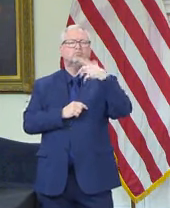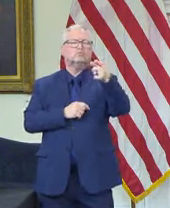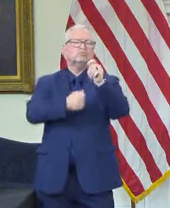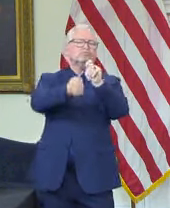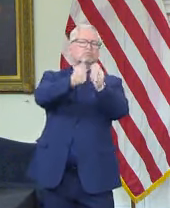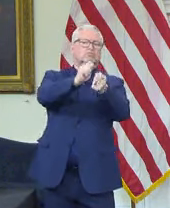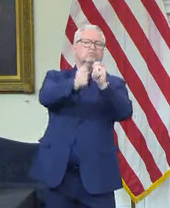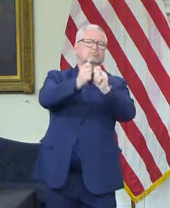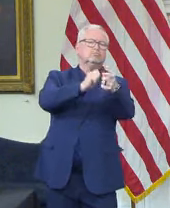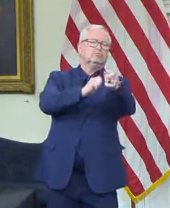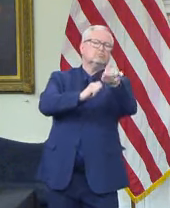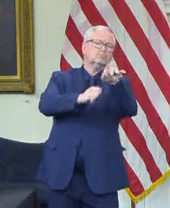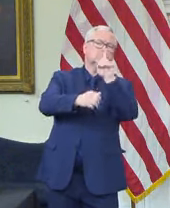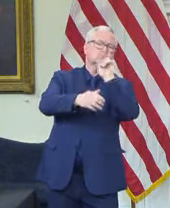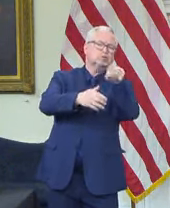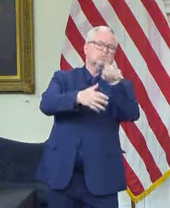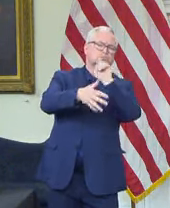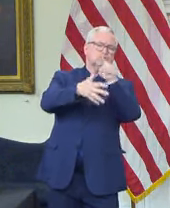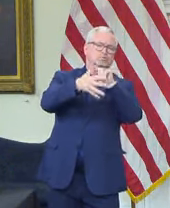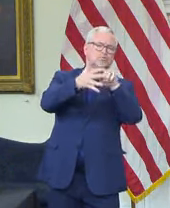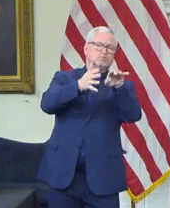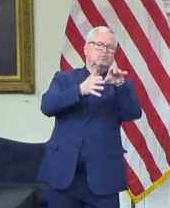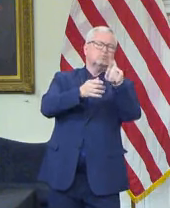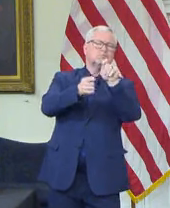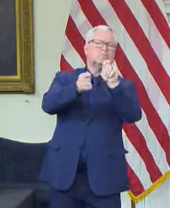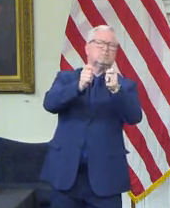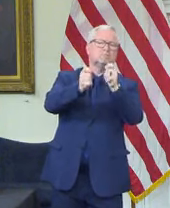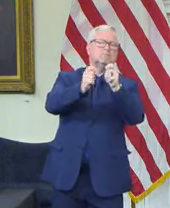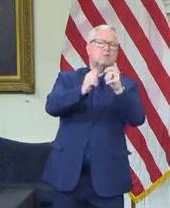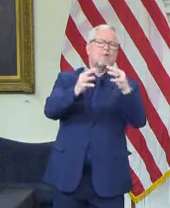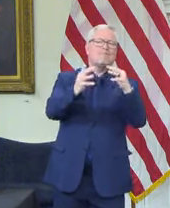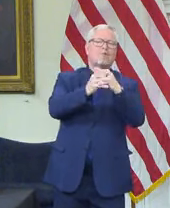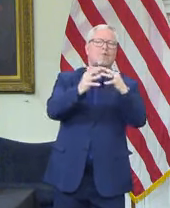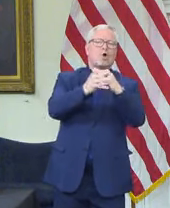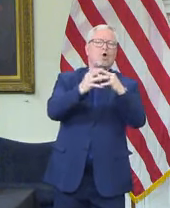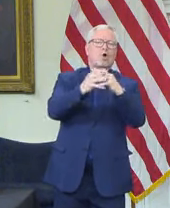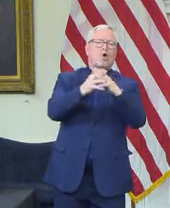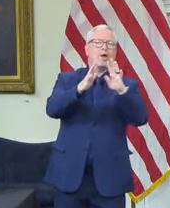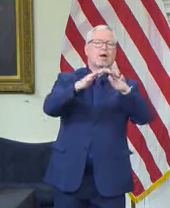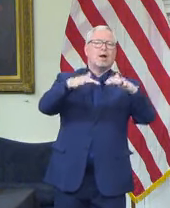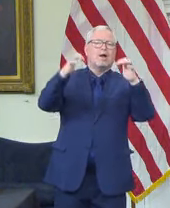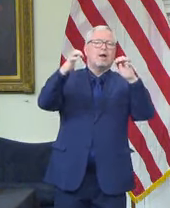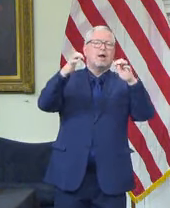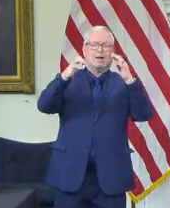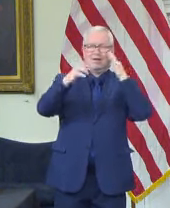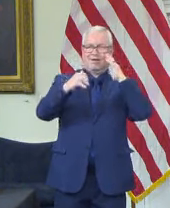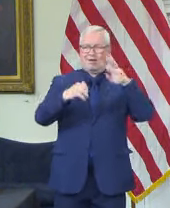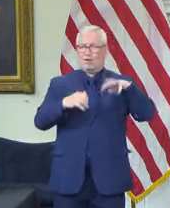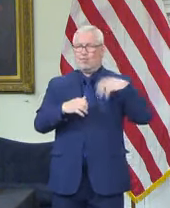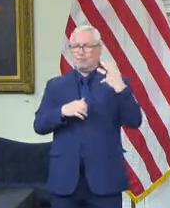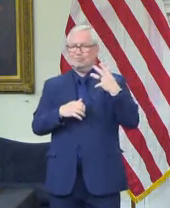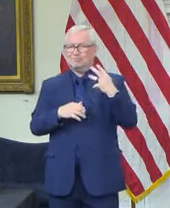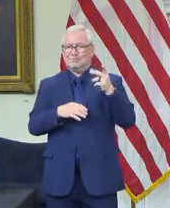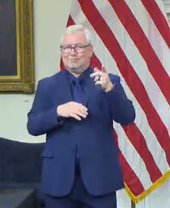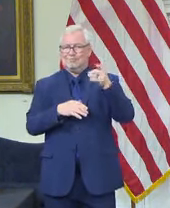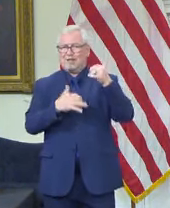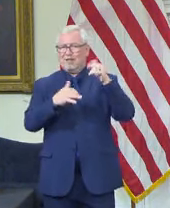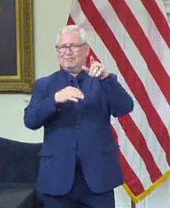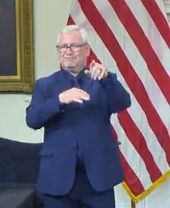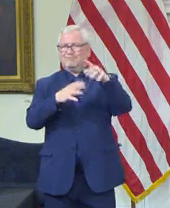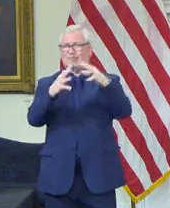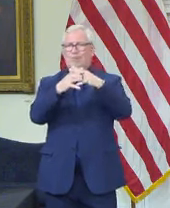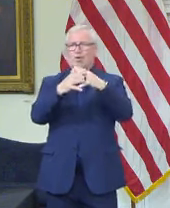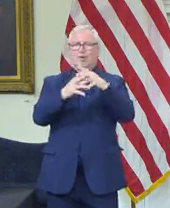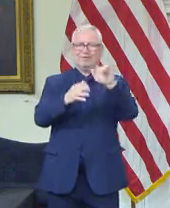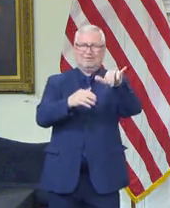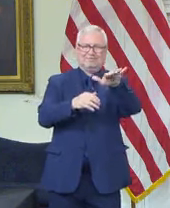football stadium. As we know, the Washington football team currently plays its games in Maryland, but we haven't heard much about where the state